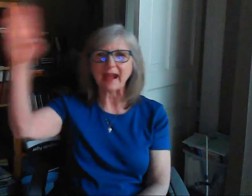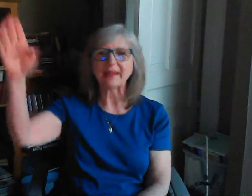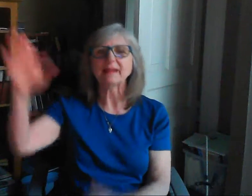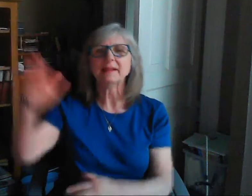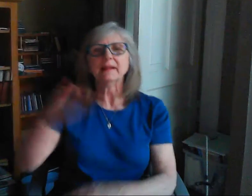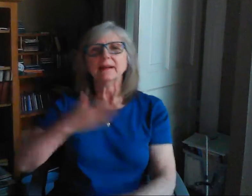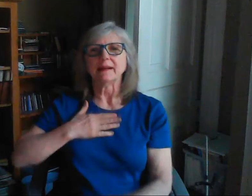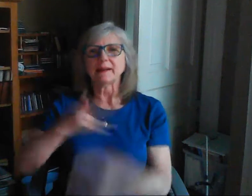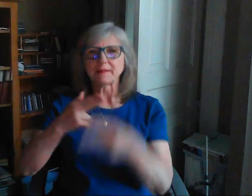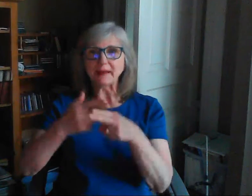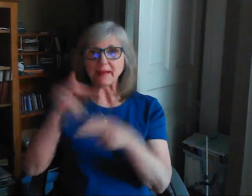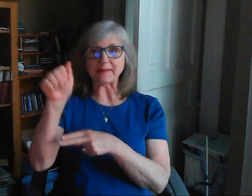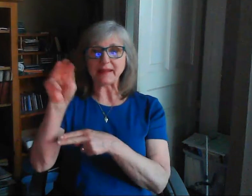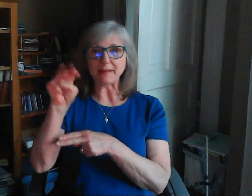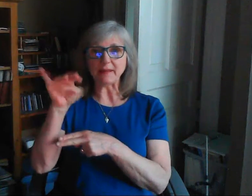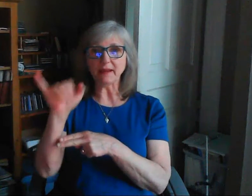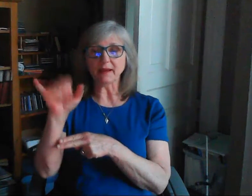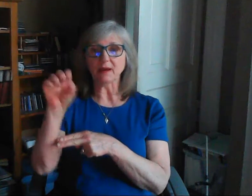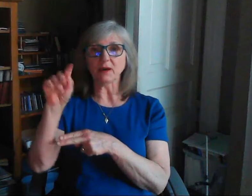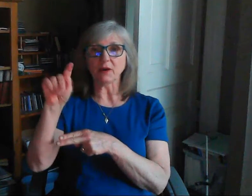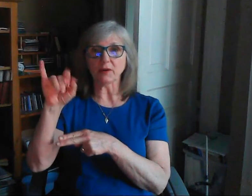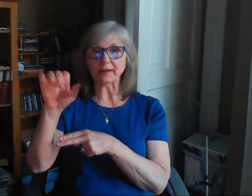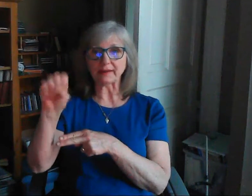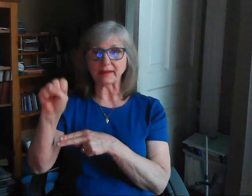Hi, my name is Amy